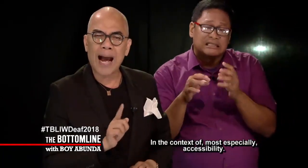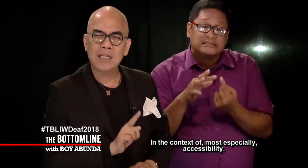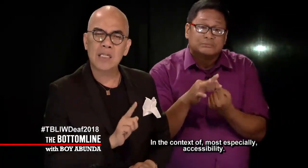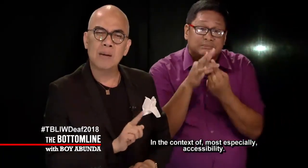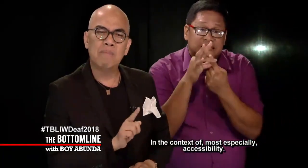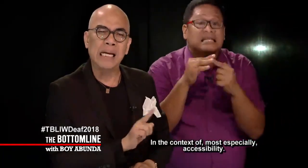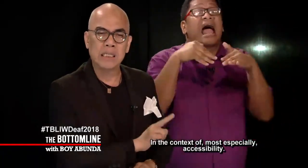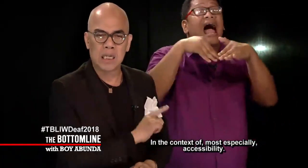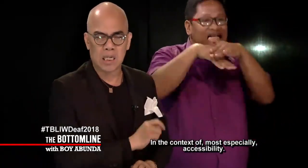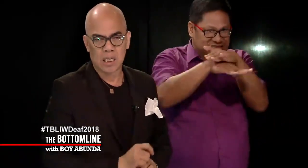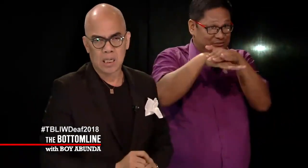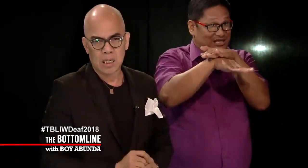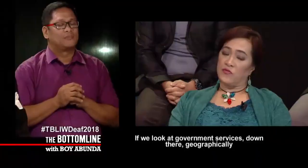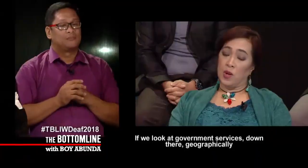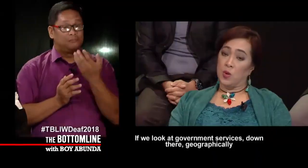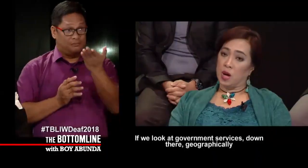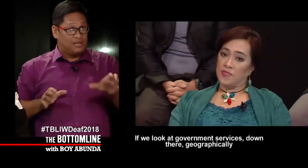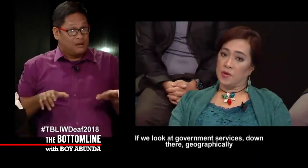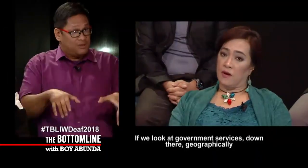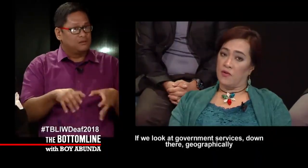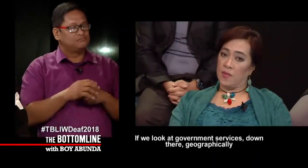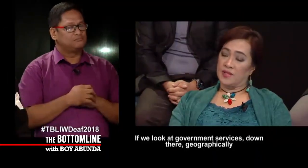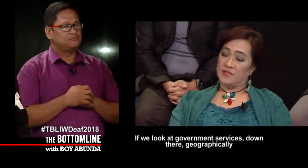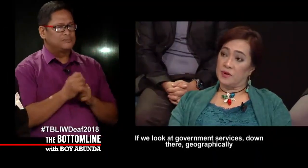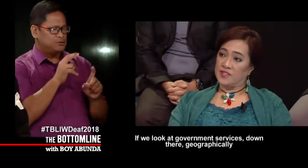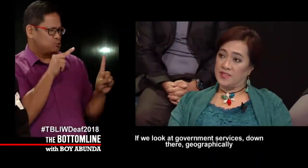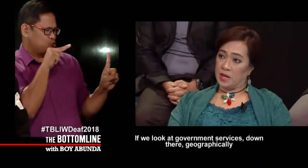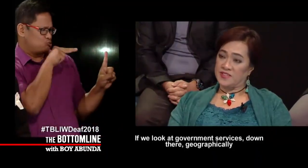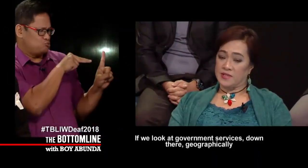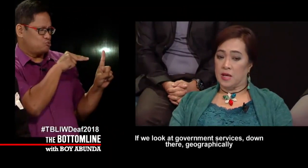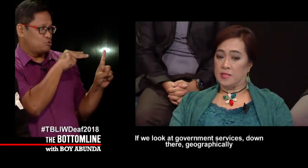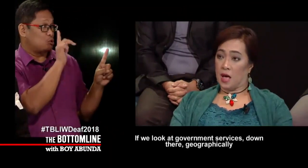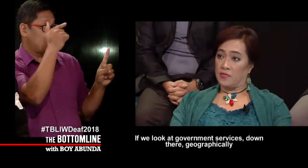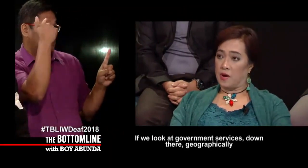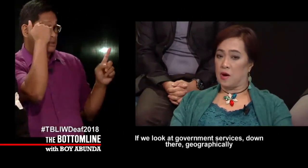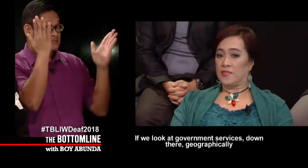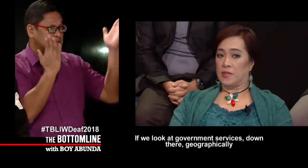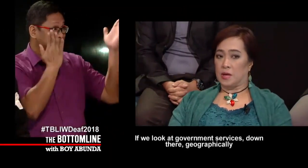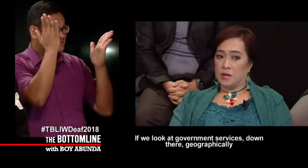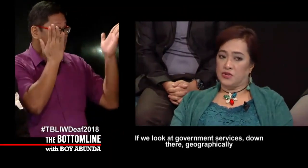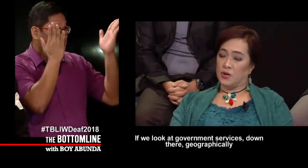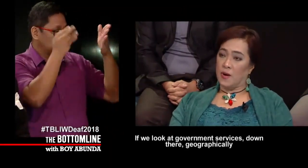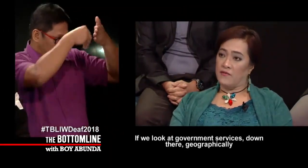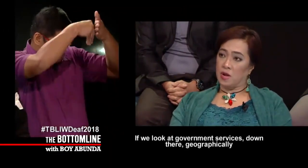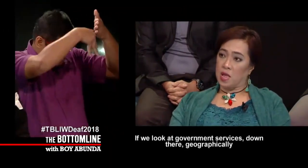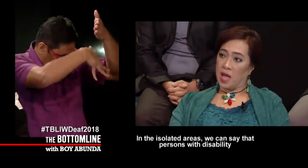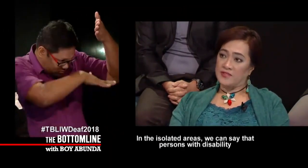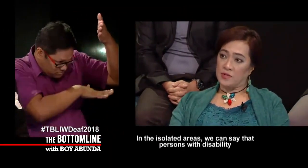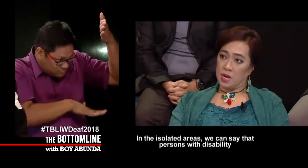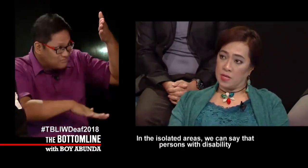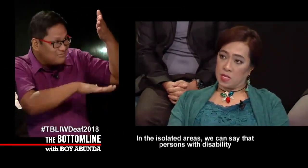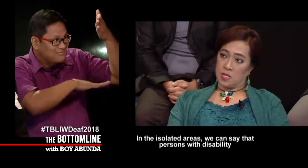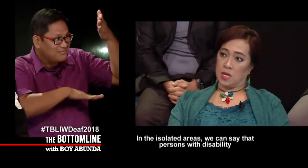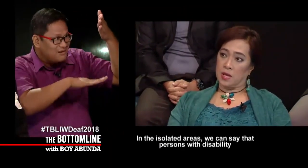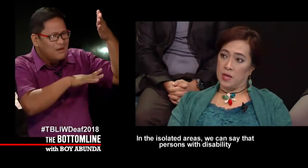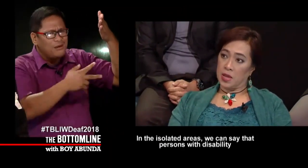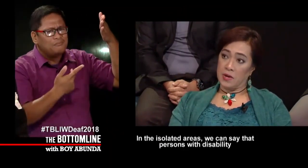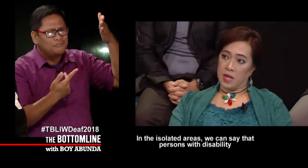of accessibility. yes, if we look at government services down there at the geographically